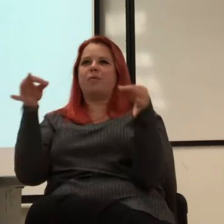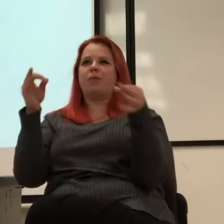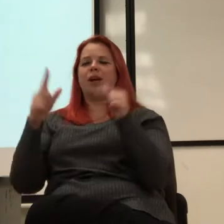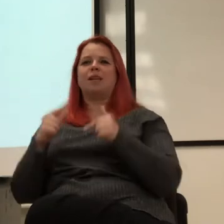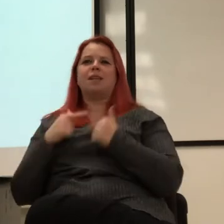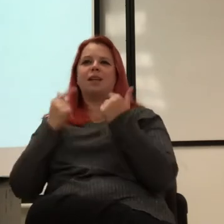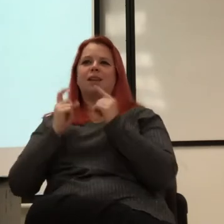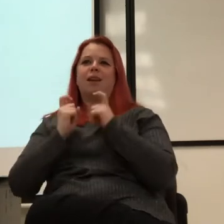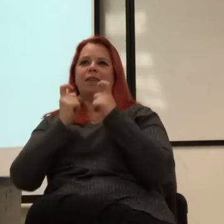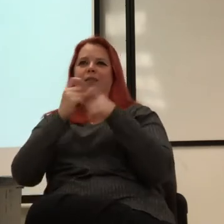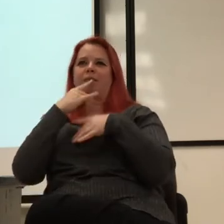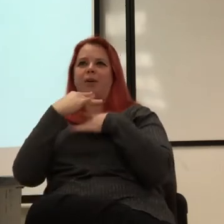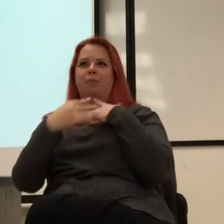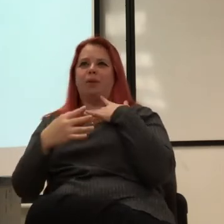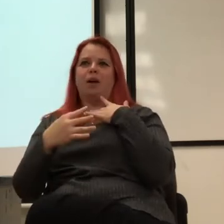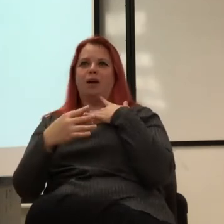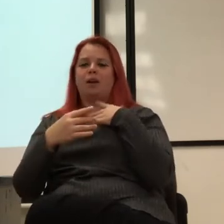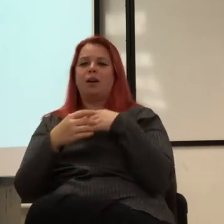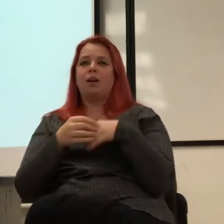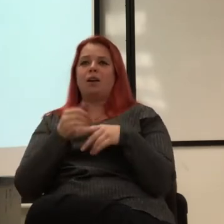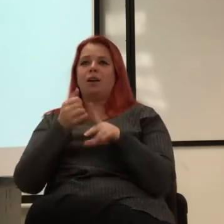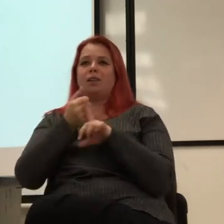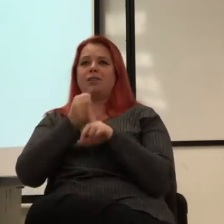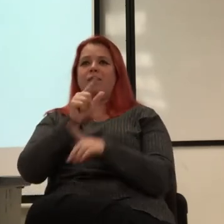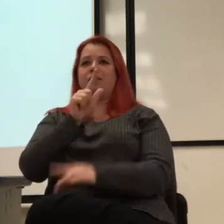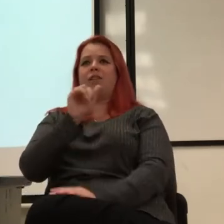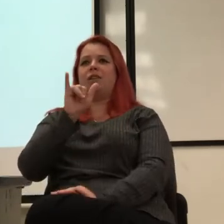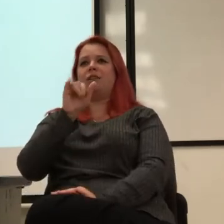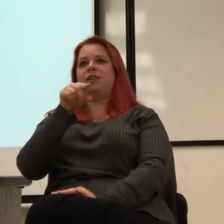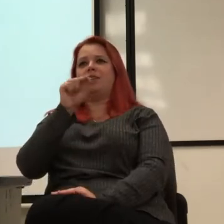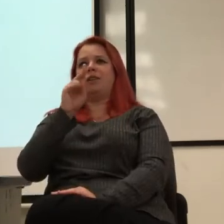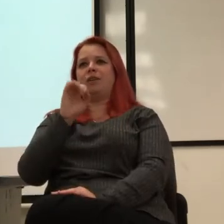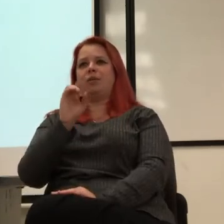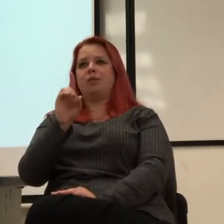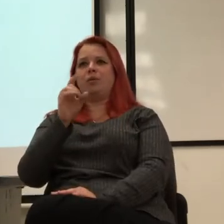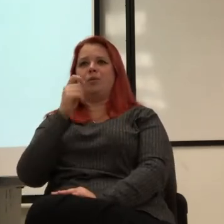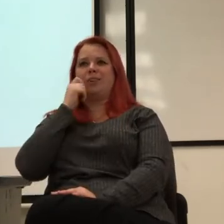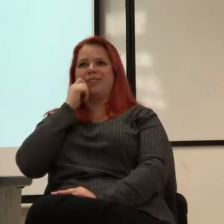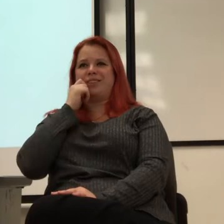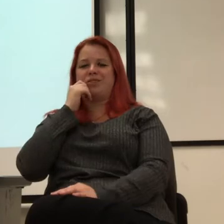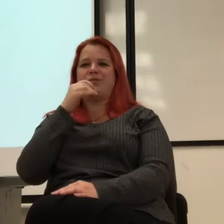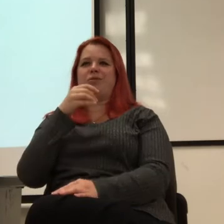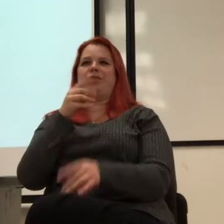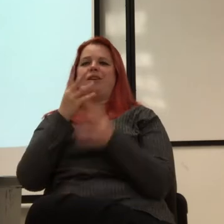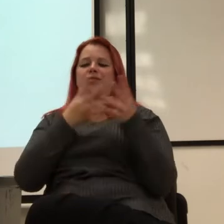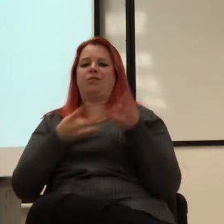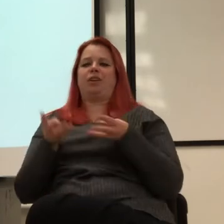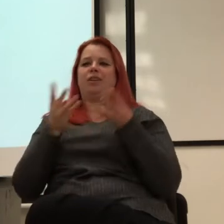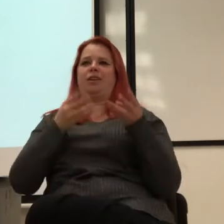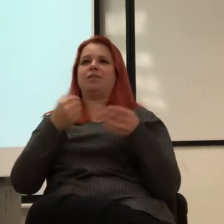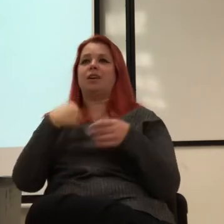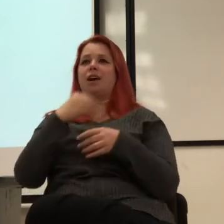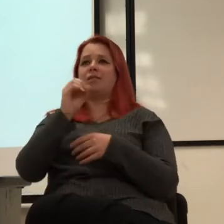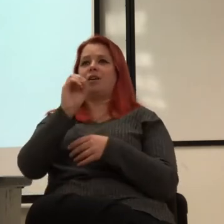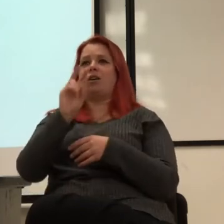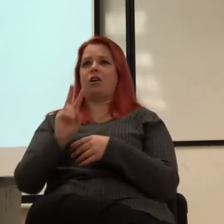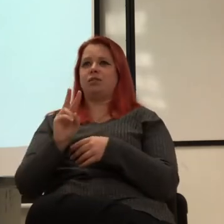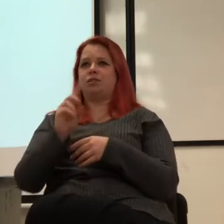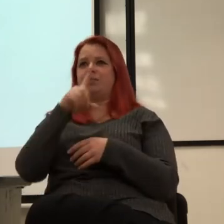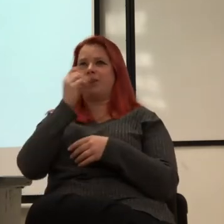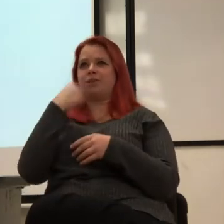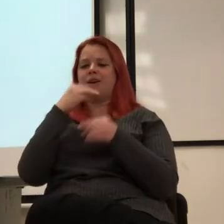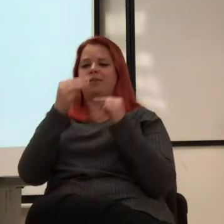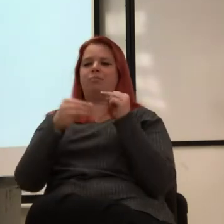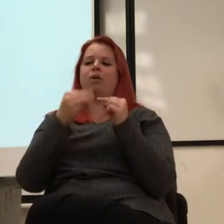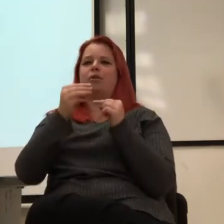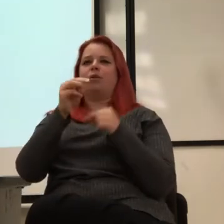A liquid tissue that circulates. It carries oxygen because it has the molecule hemoglobin in the red blood